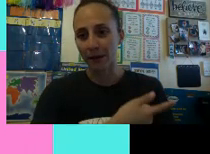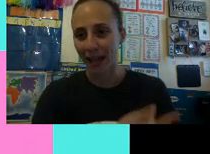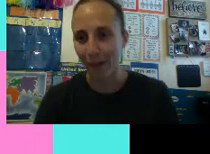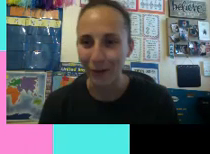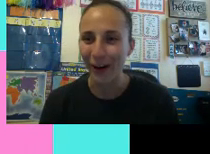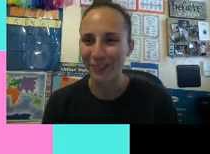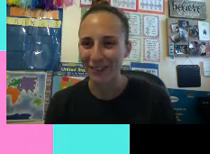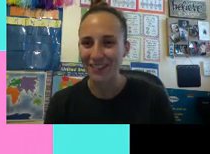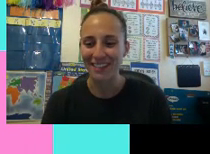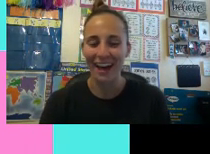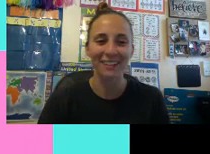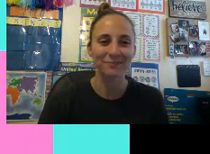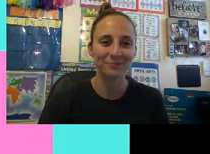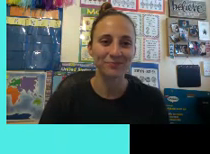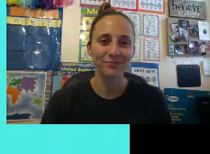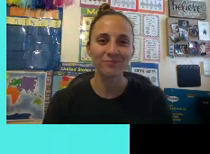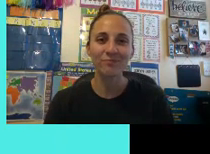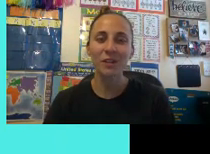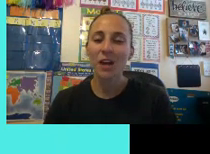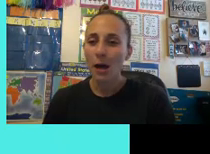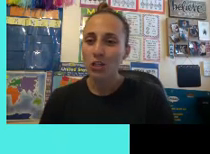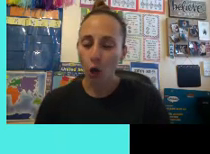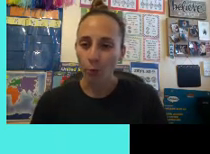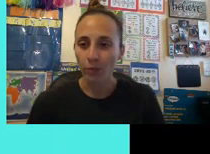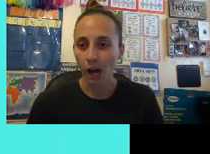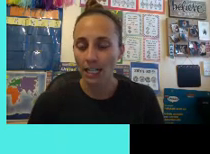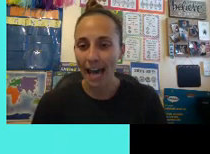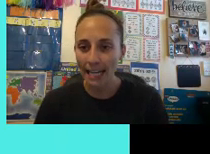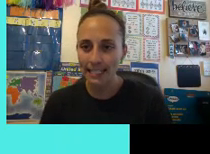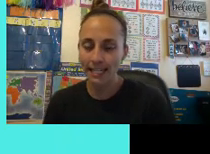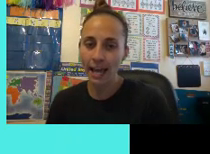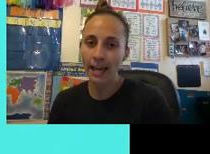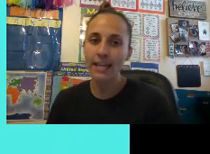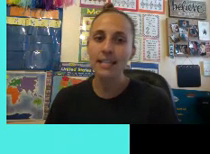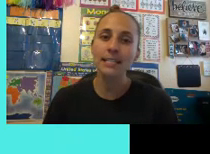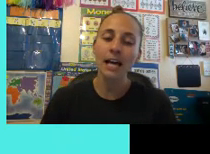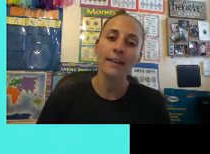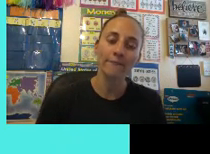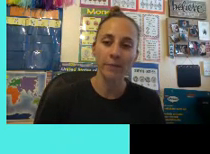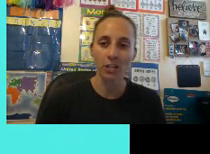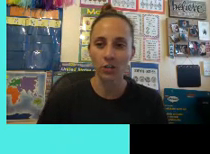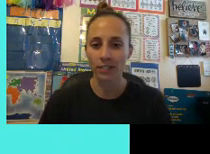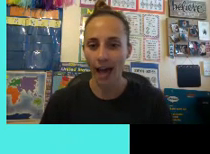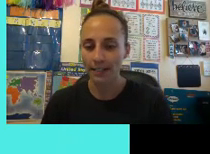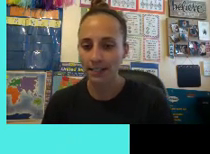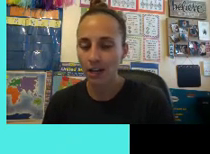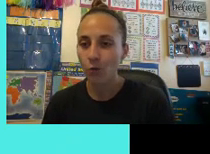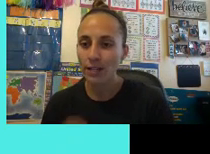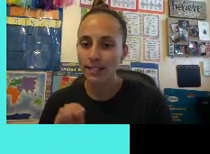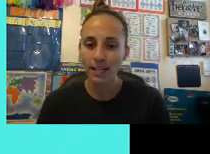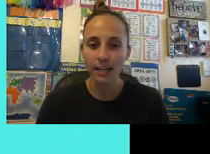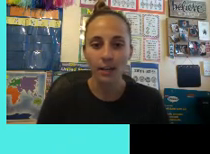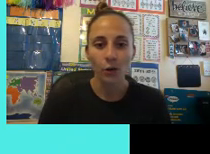remember how to say apple. I'll have to revisit that. So our text today is an informational text.